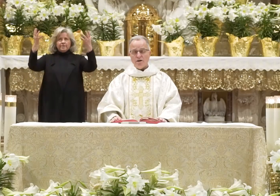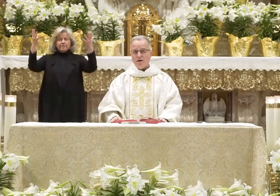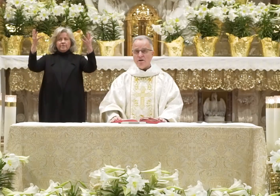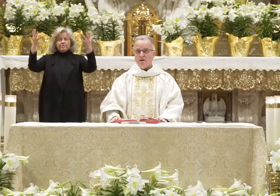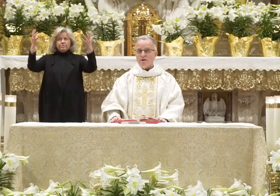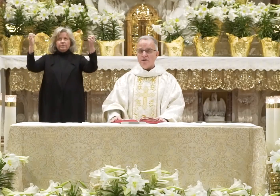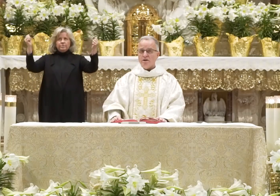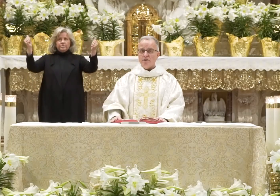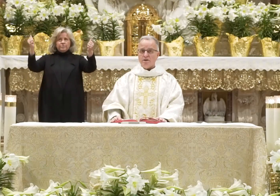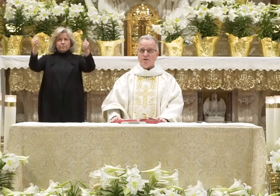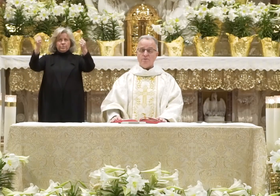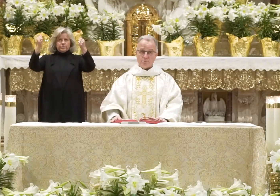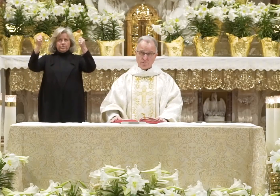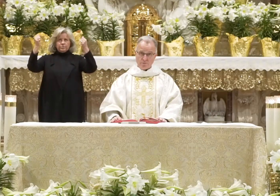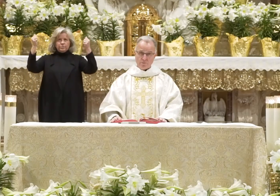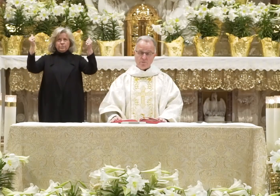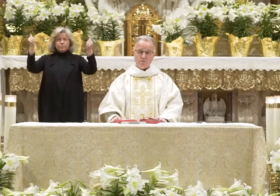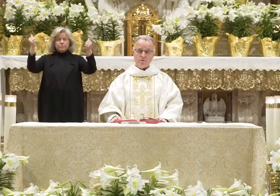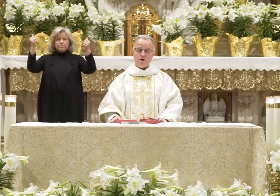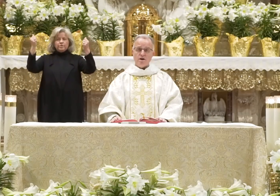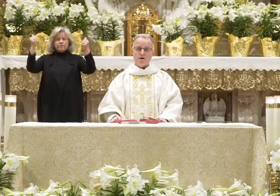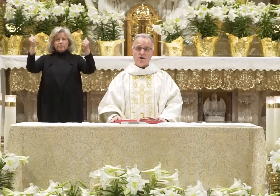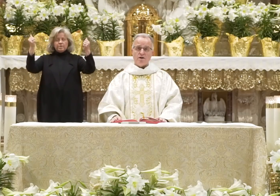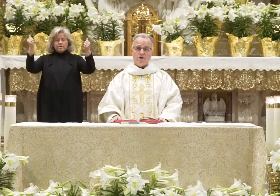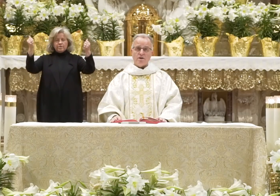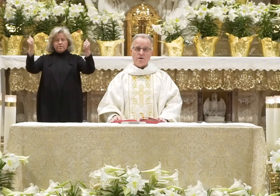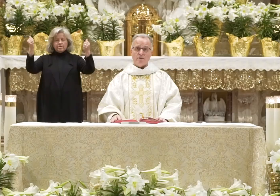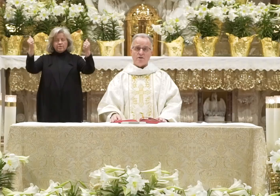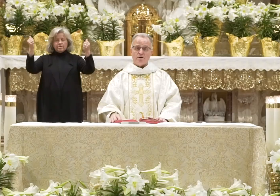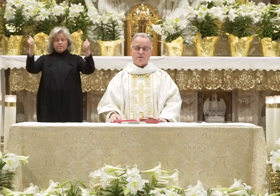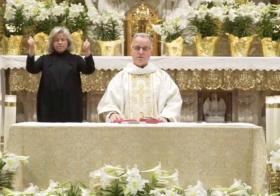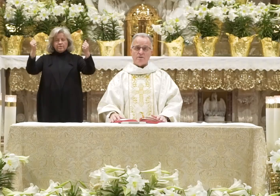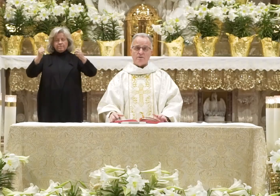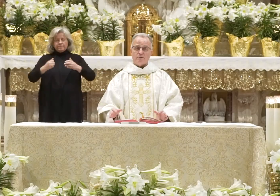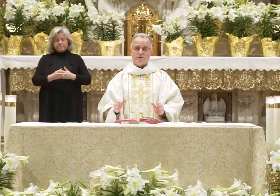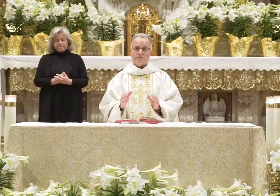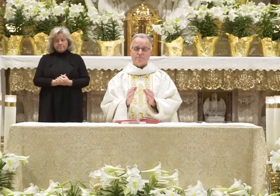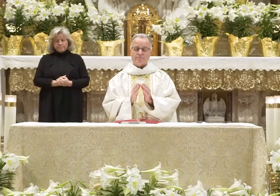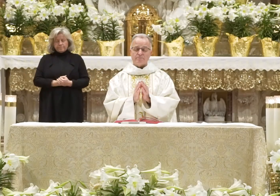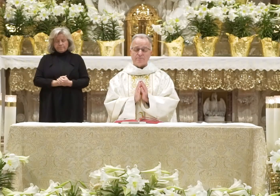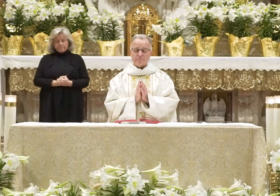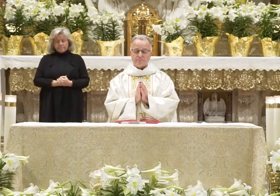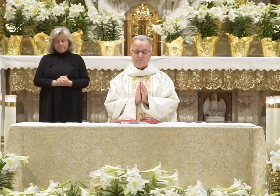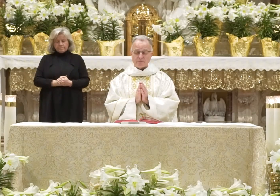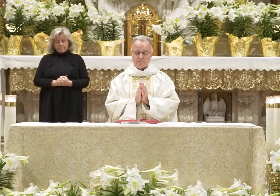Alleluia.